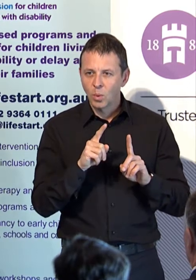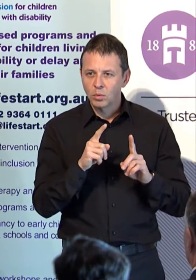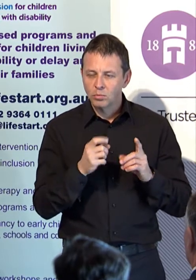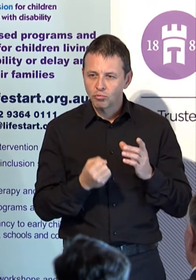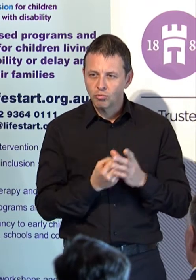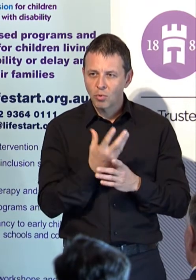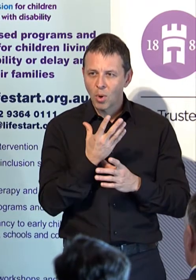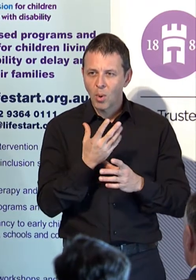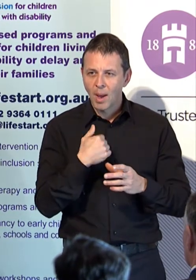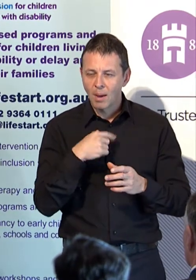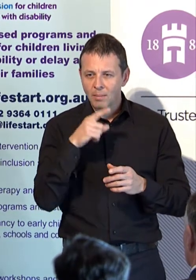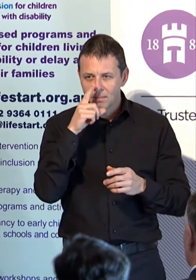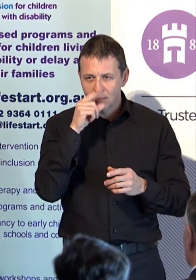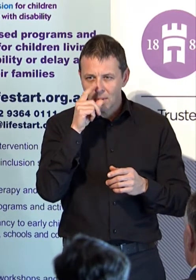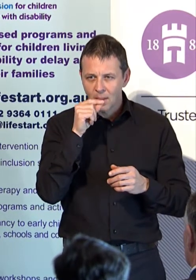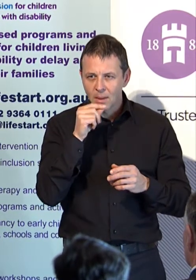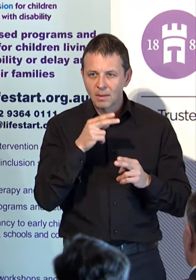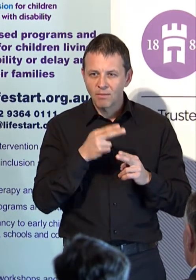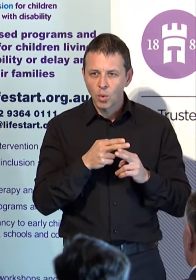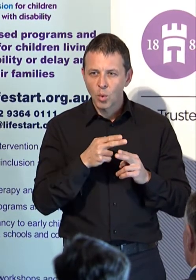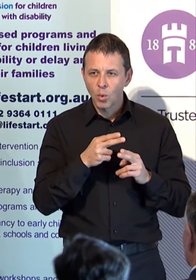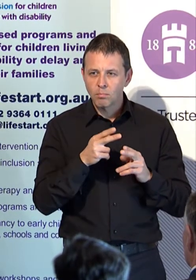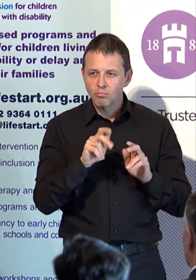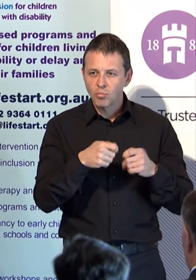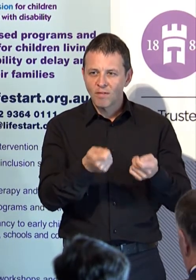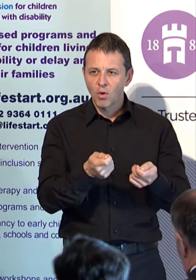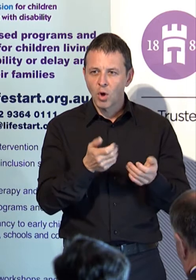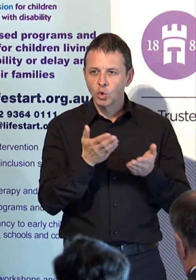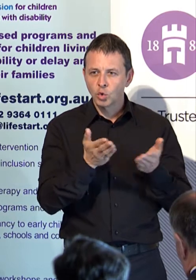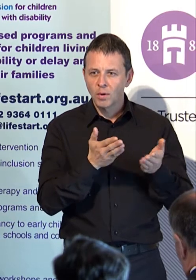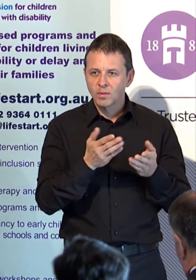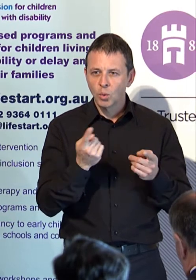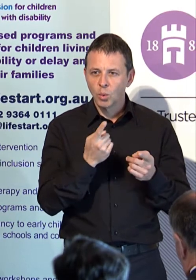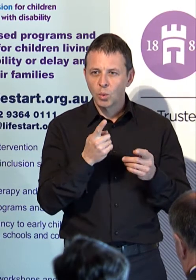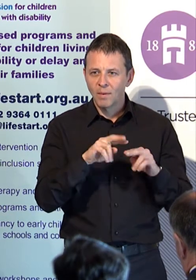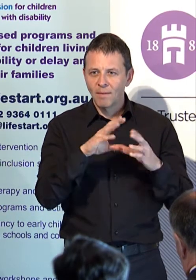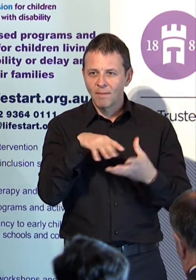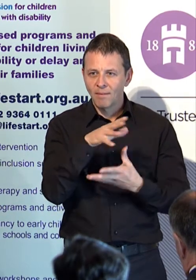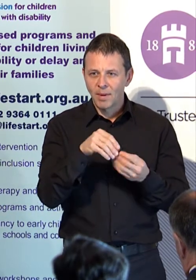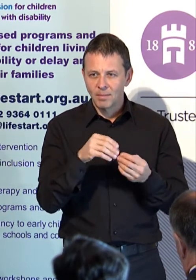grow our ability to service the families that need our support.